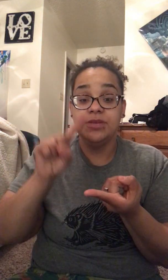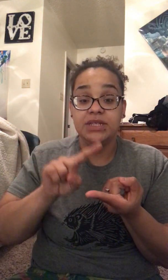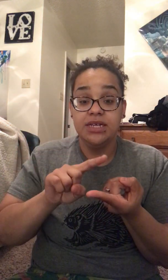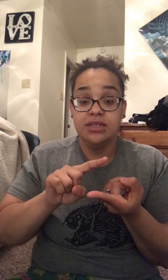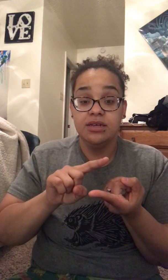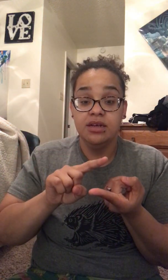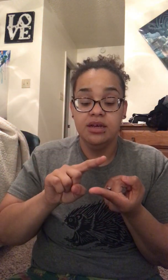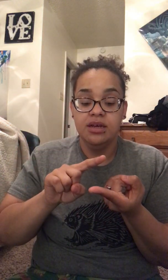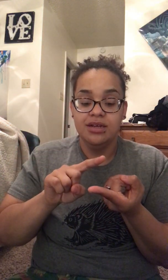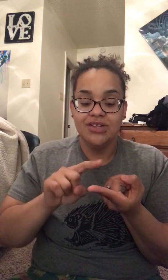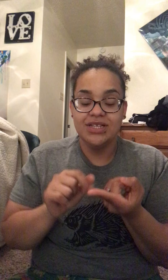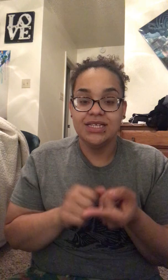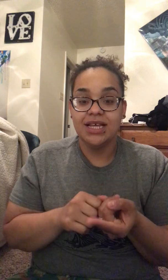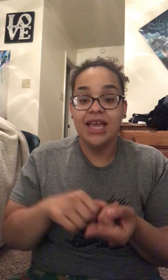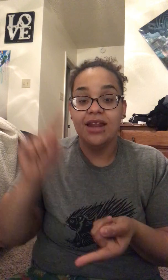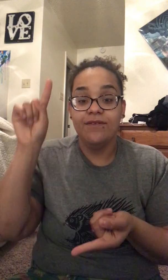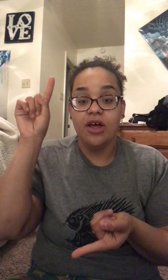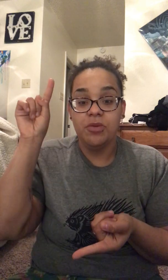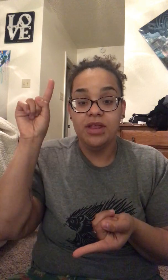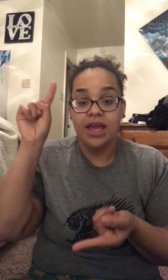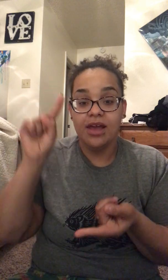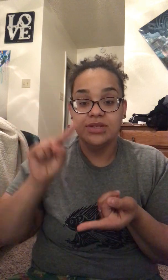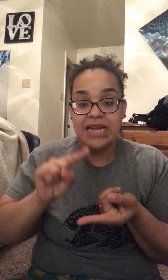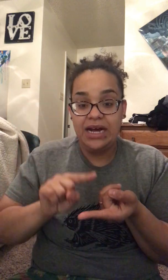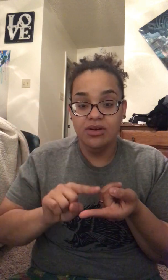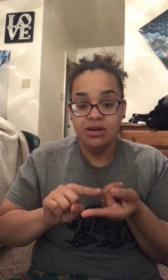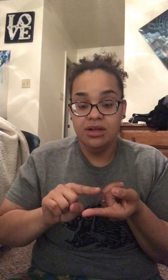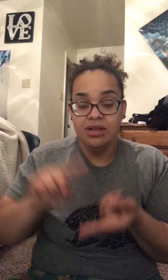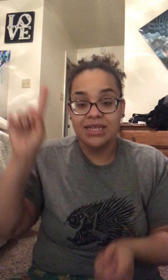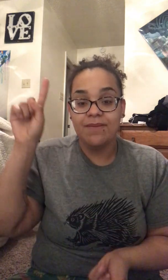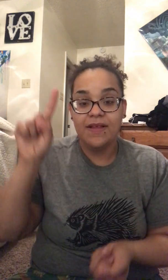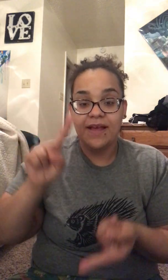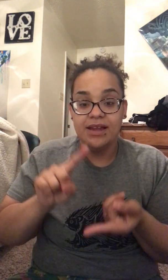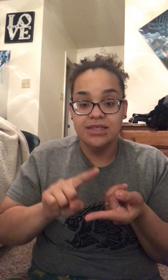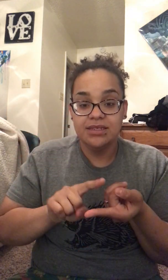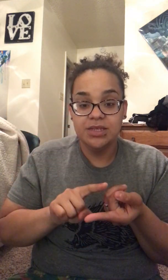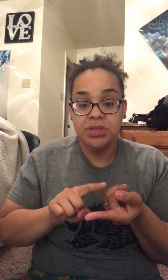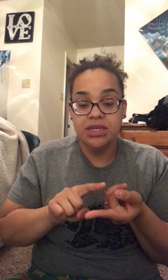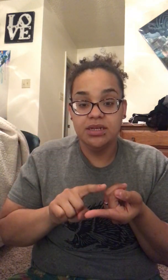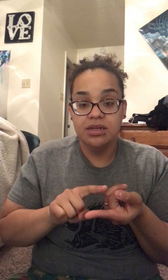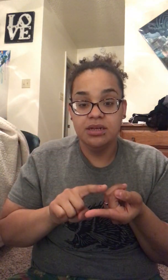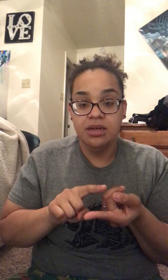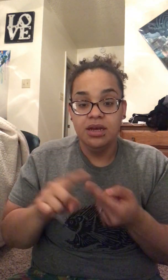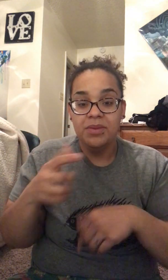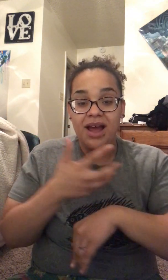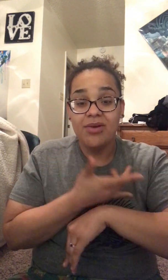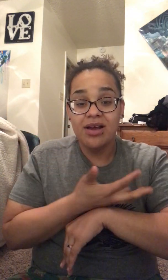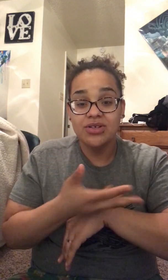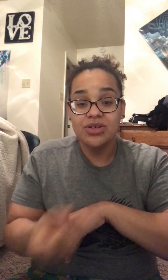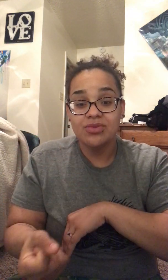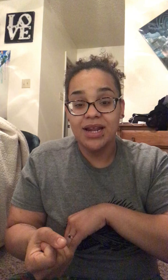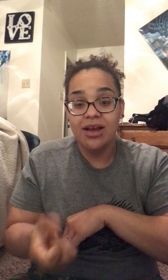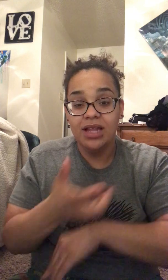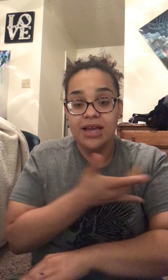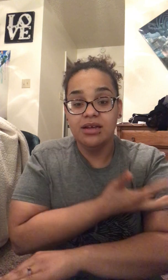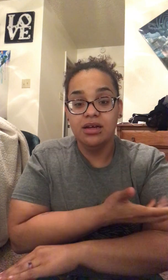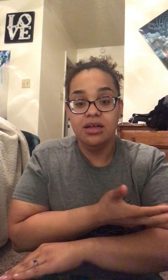deplete. So this is, again, a volume thing. It goes down. Like something that is depleted. But I would also use run out. Like, oh,